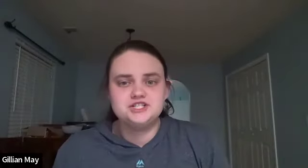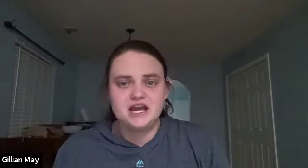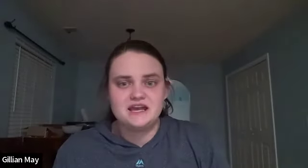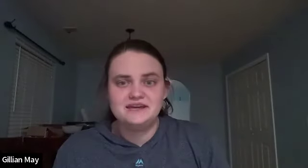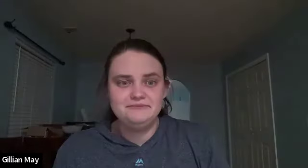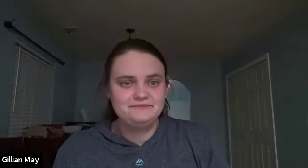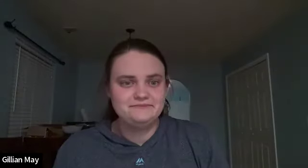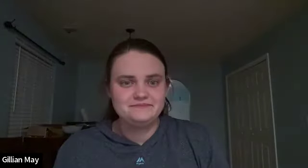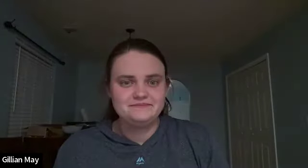J.